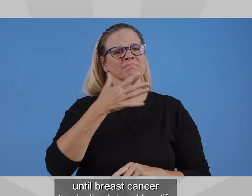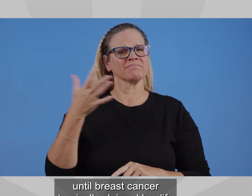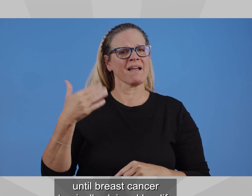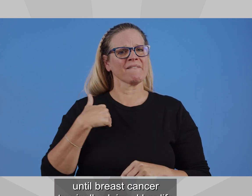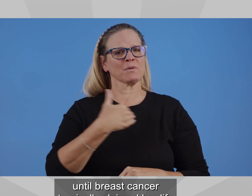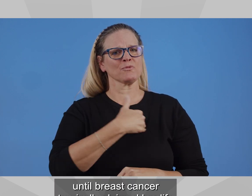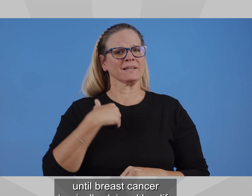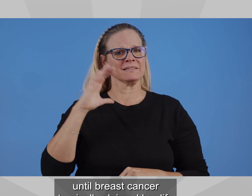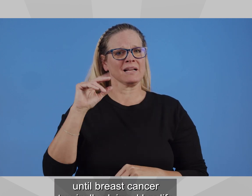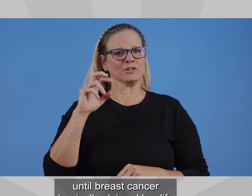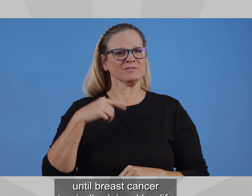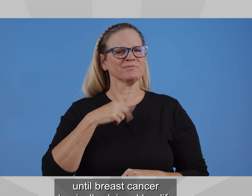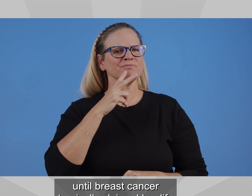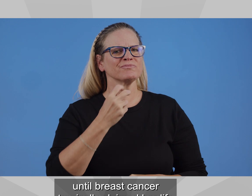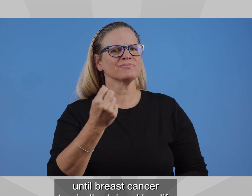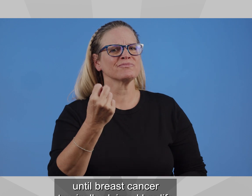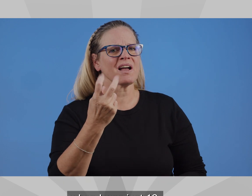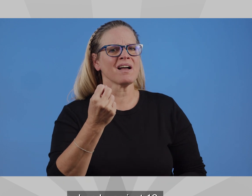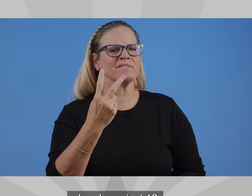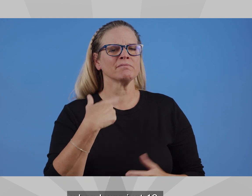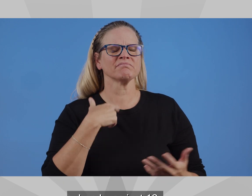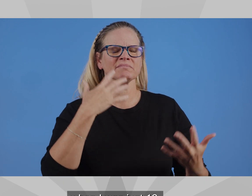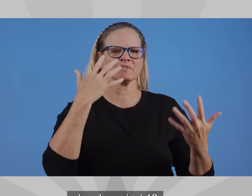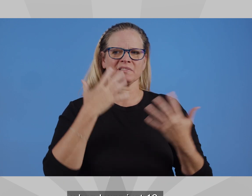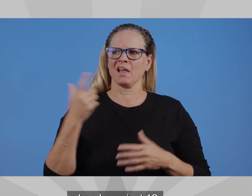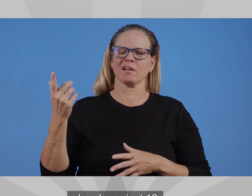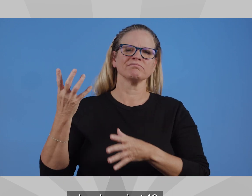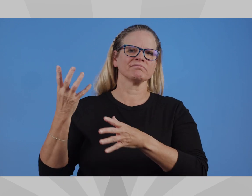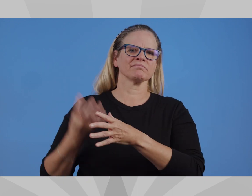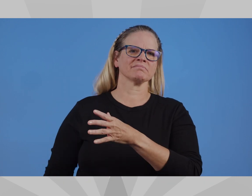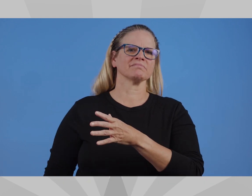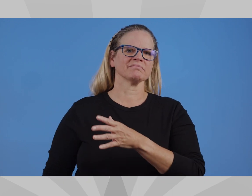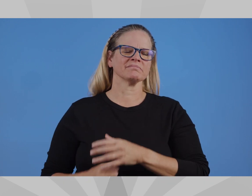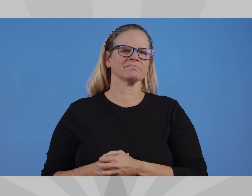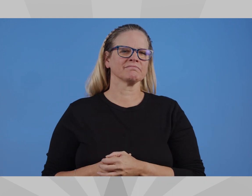breast cancer tragically claimed her life when I was just 12.